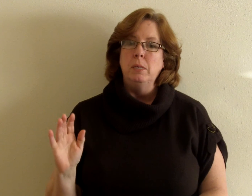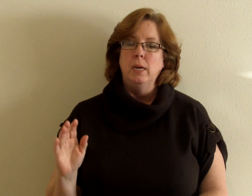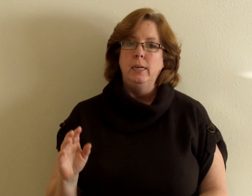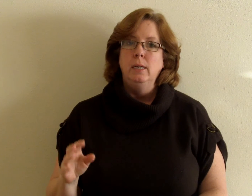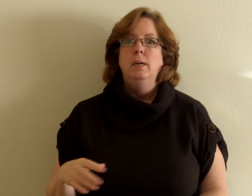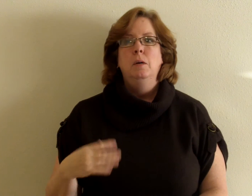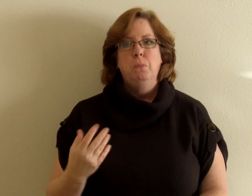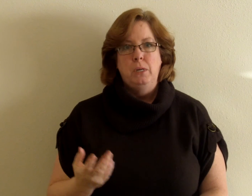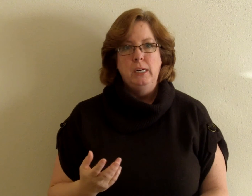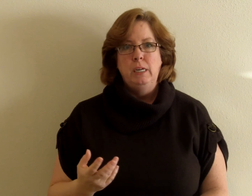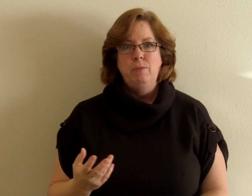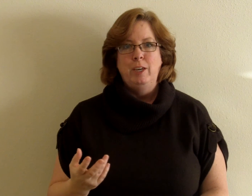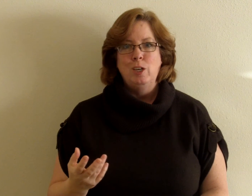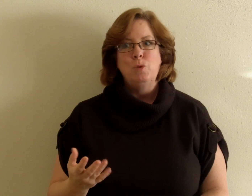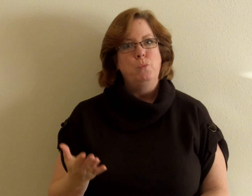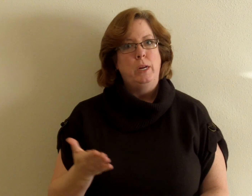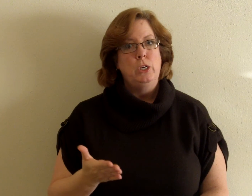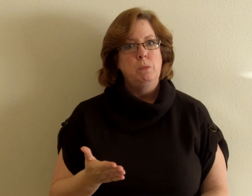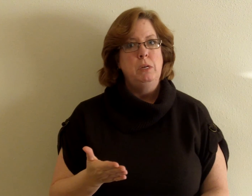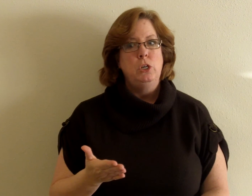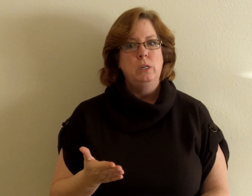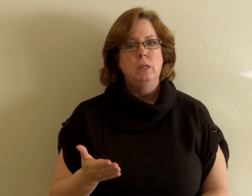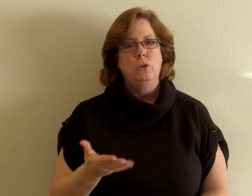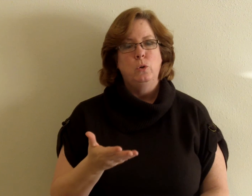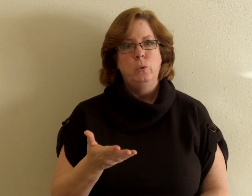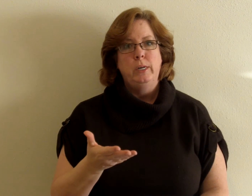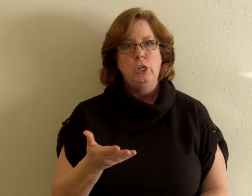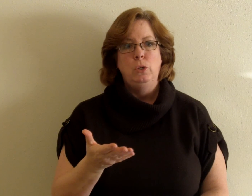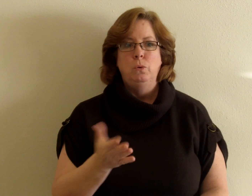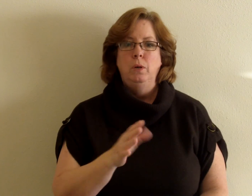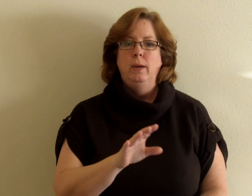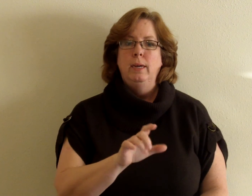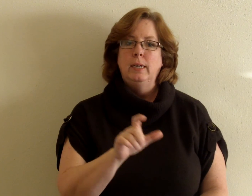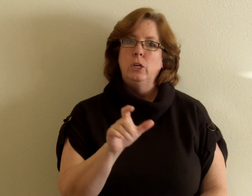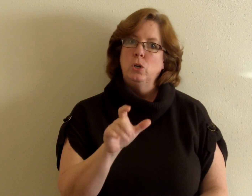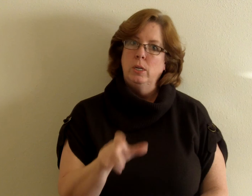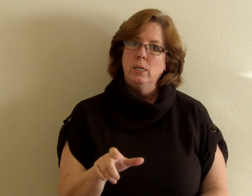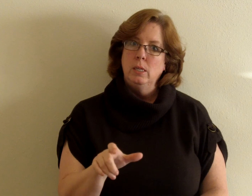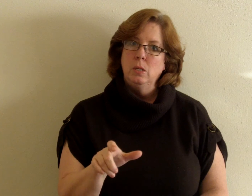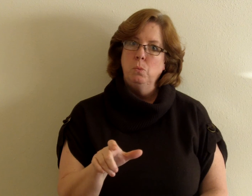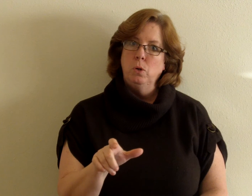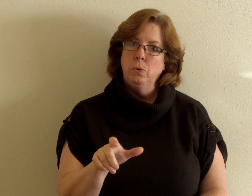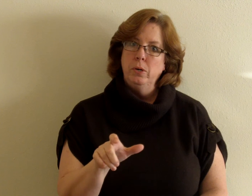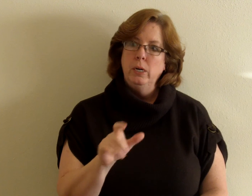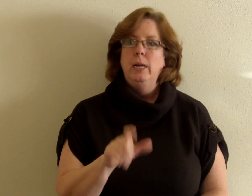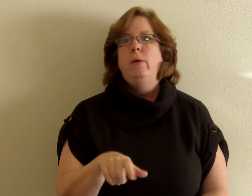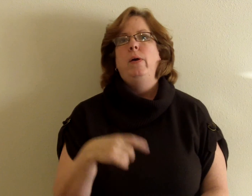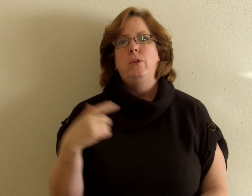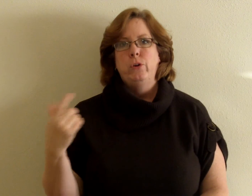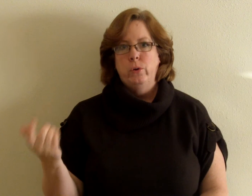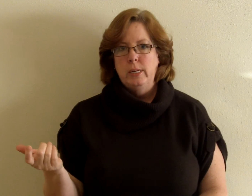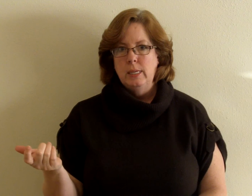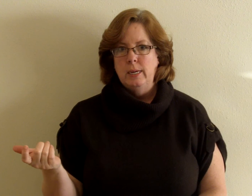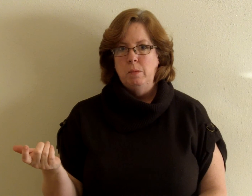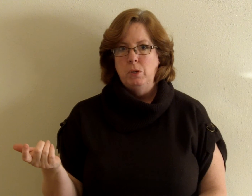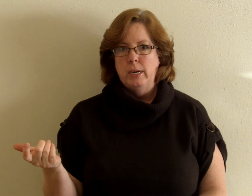signed. Productive is what I just mentioned. You're going to get your sentences in word order, and then you're going to sign them to